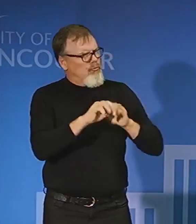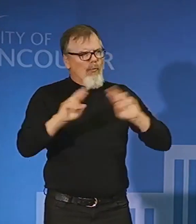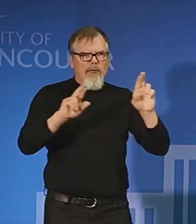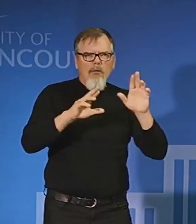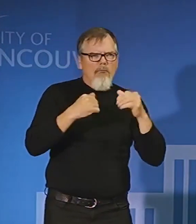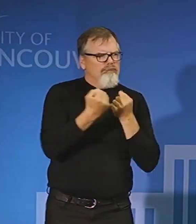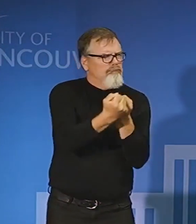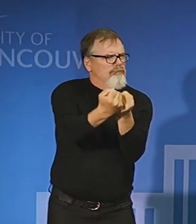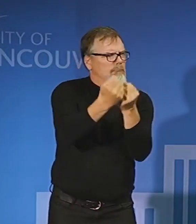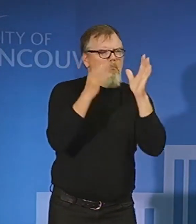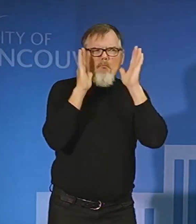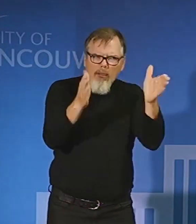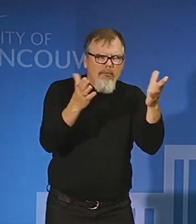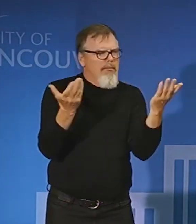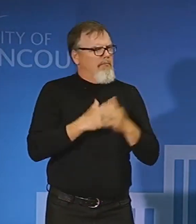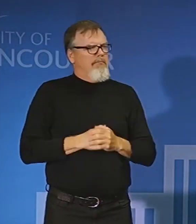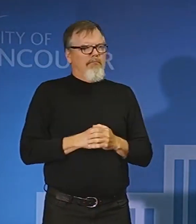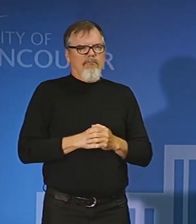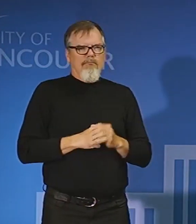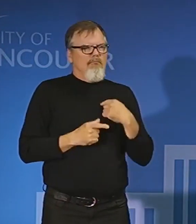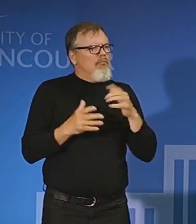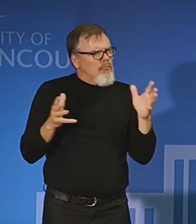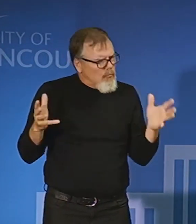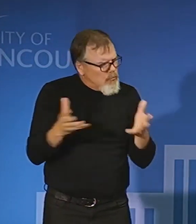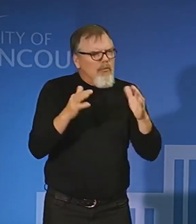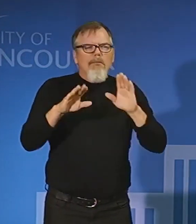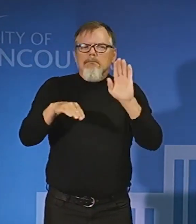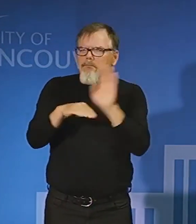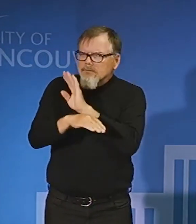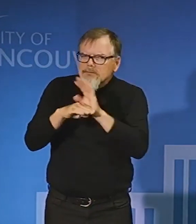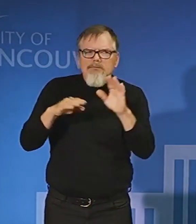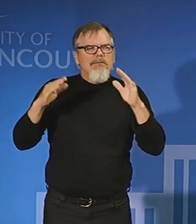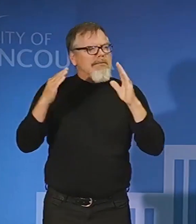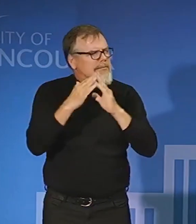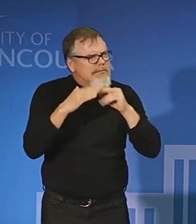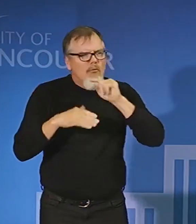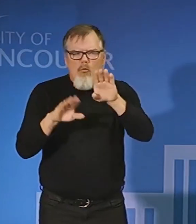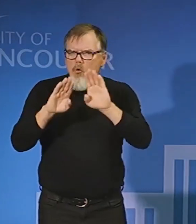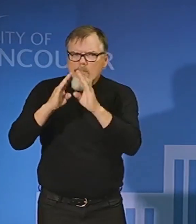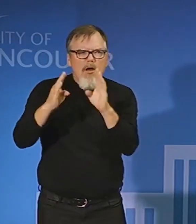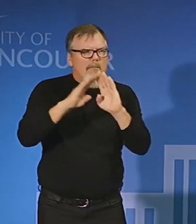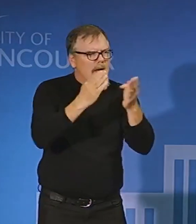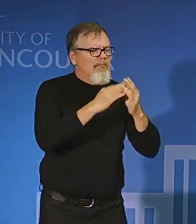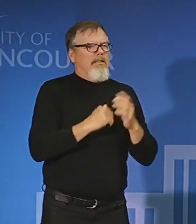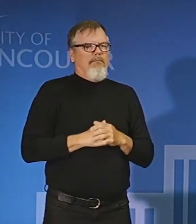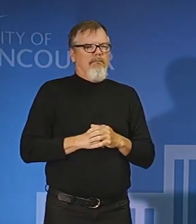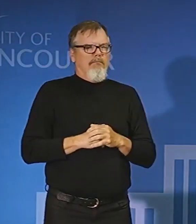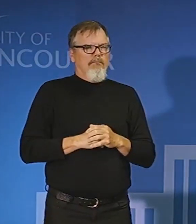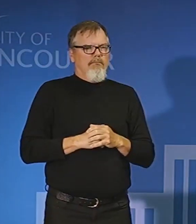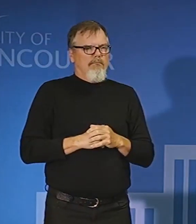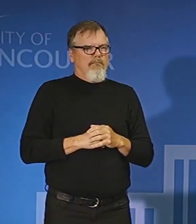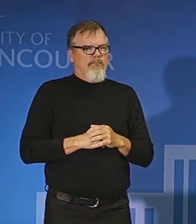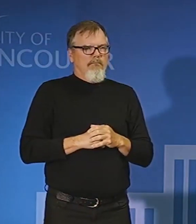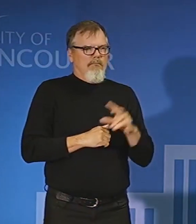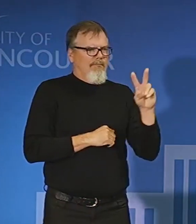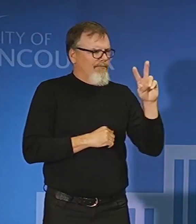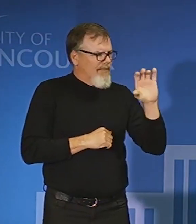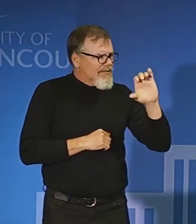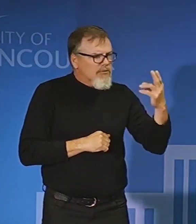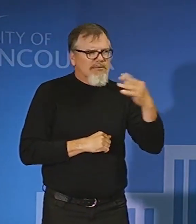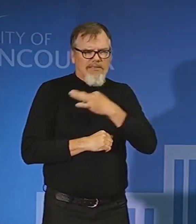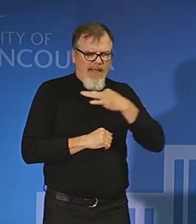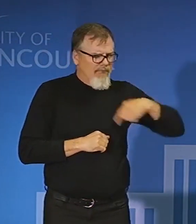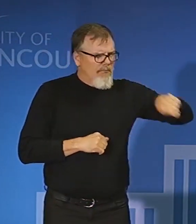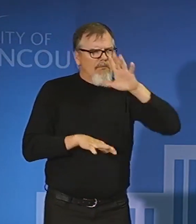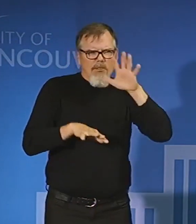to support businesses in the city to reopen. And just to say, Vancouver Coastal Health public health staff are also here to assist you, our health